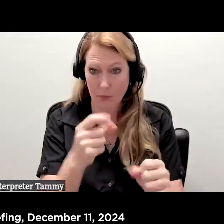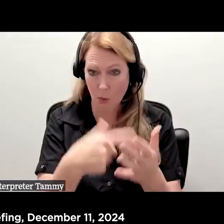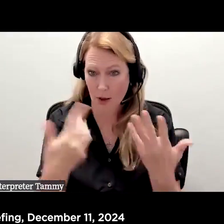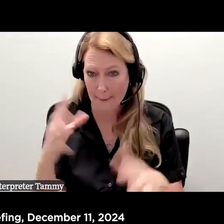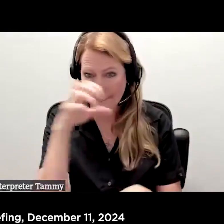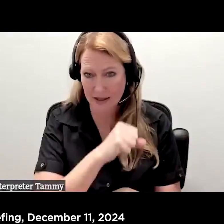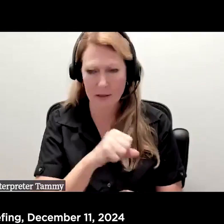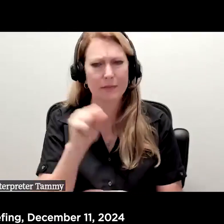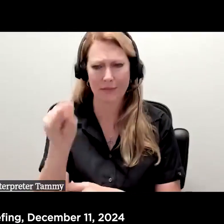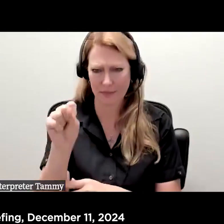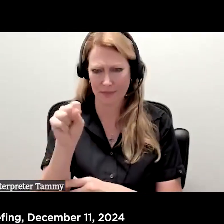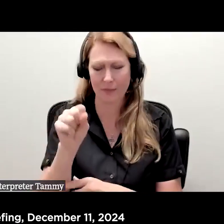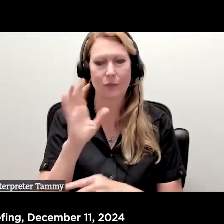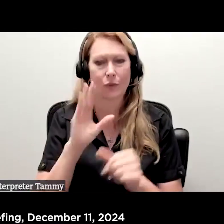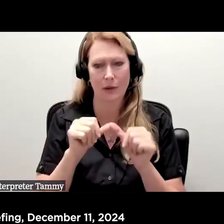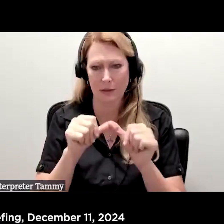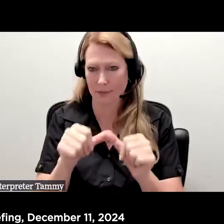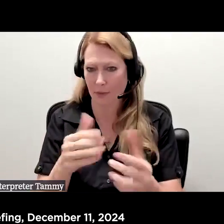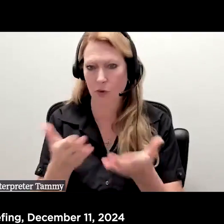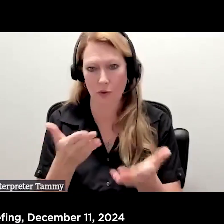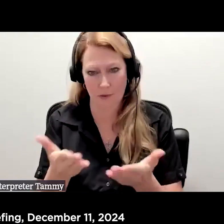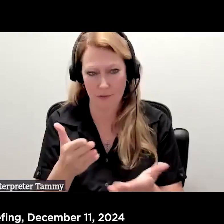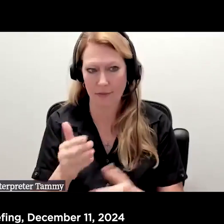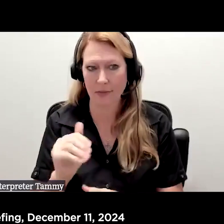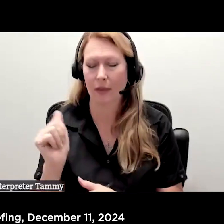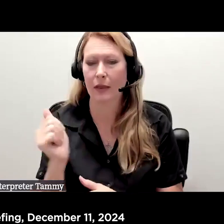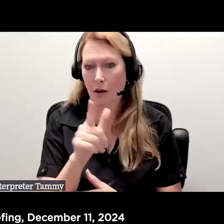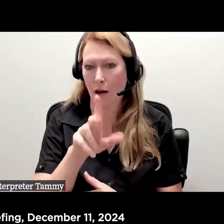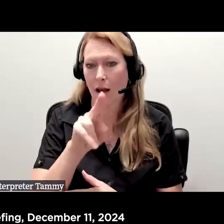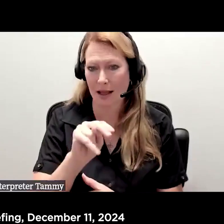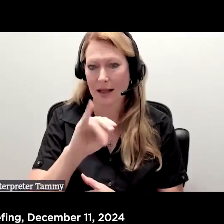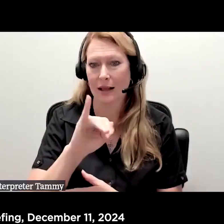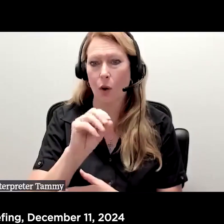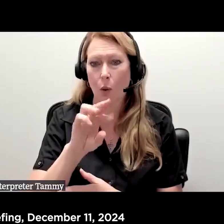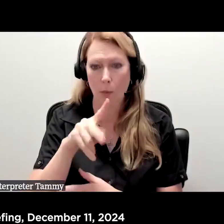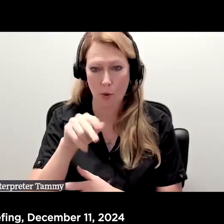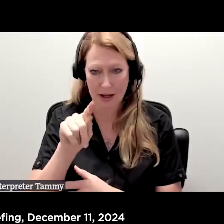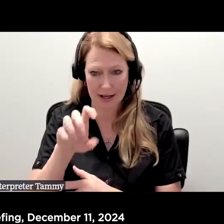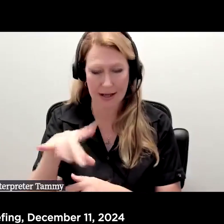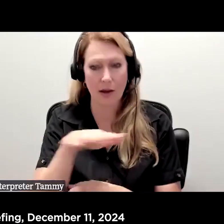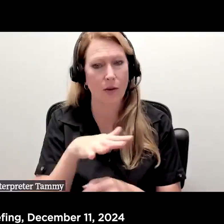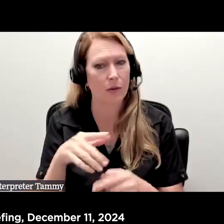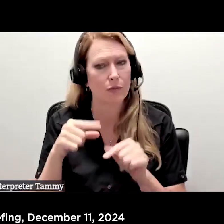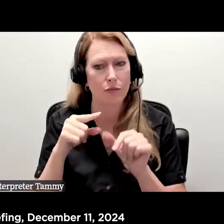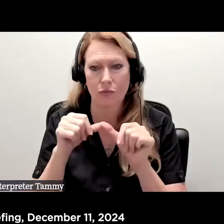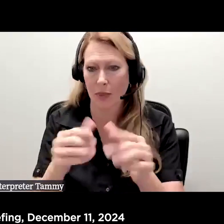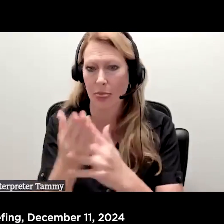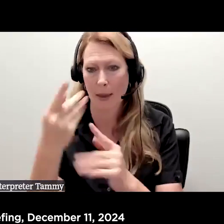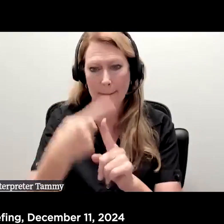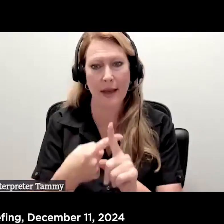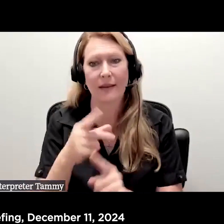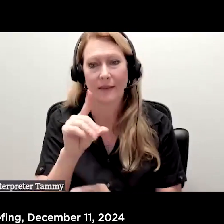service all Buncombe County, unincorporated areas of Buncombe County throughout the month of December.